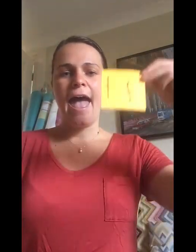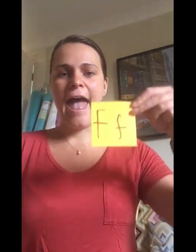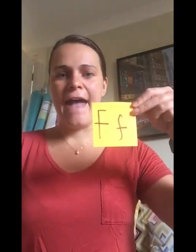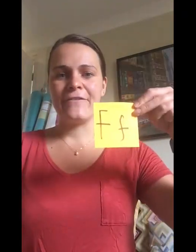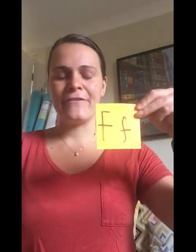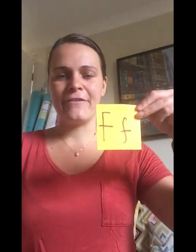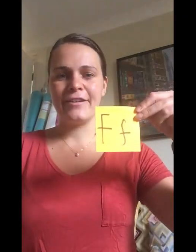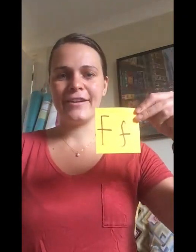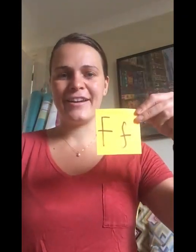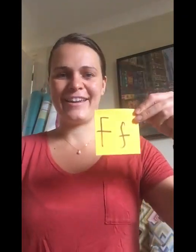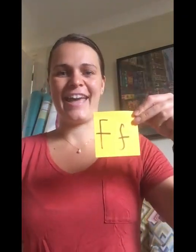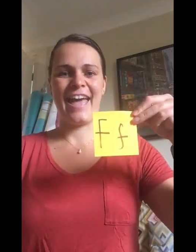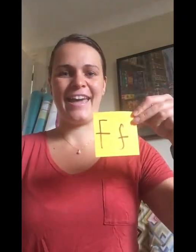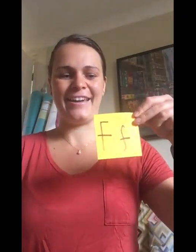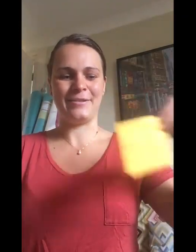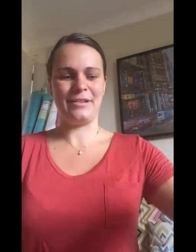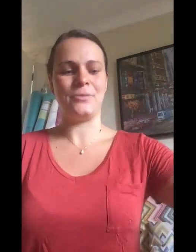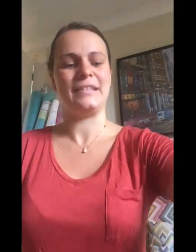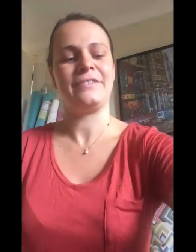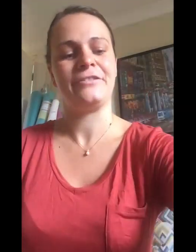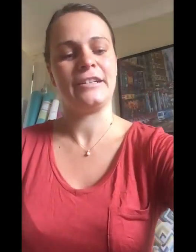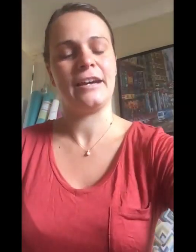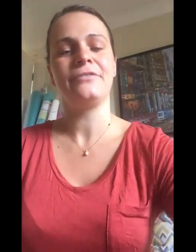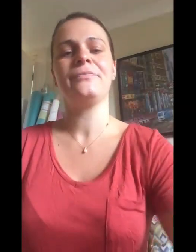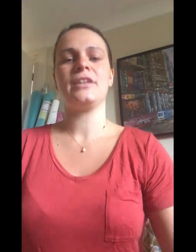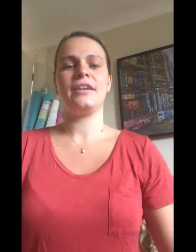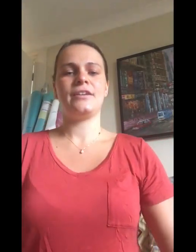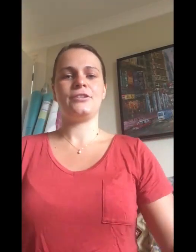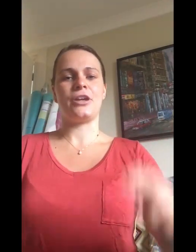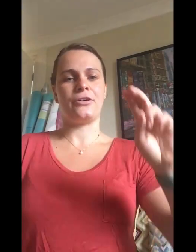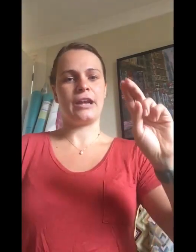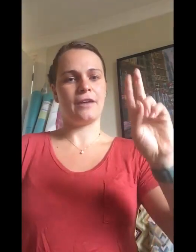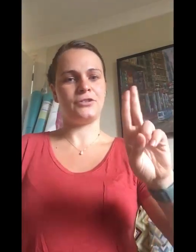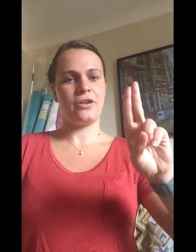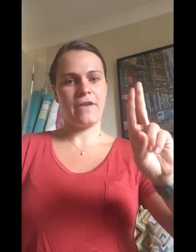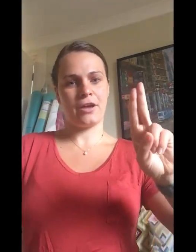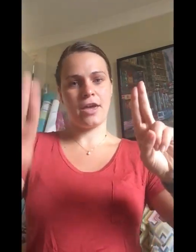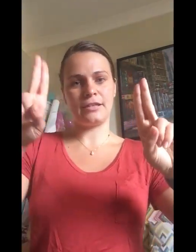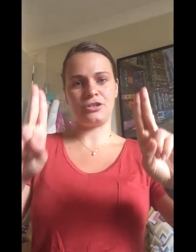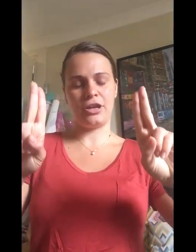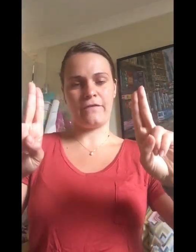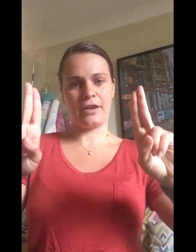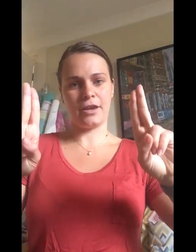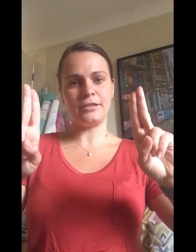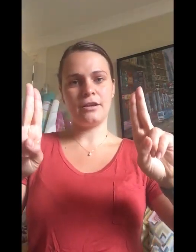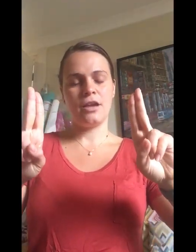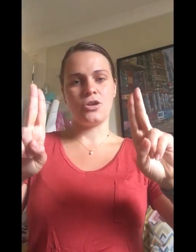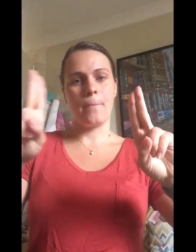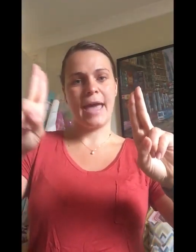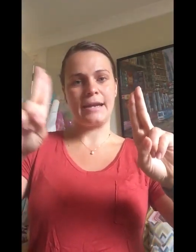F. Okay, a little bit different now. So you're going to have 2 fingers and 2 fingers. Your main